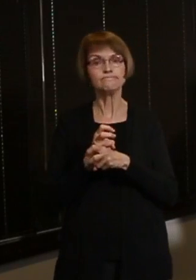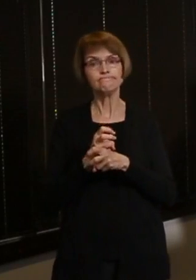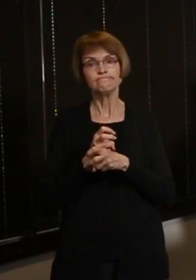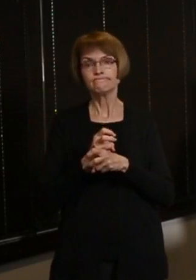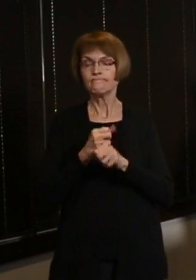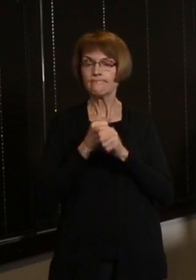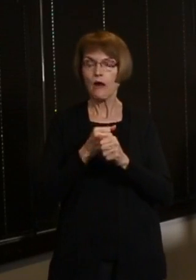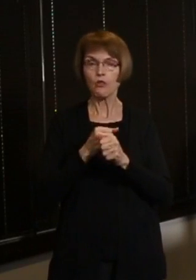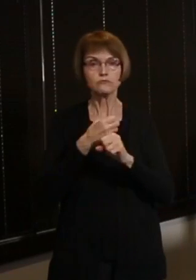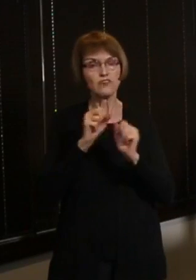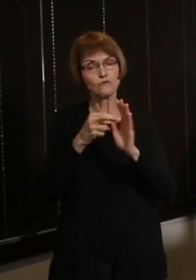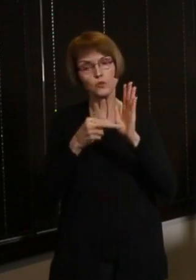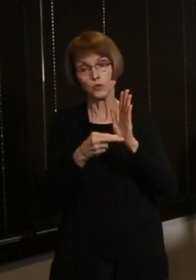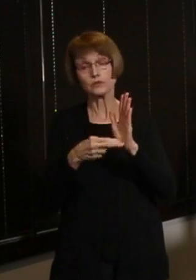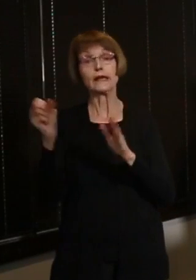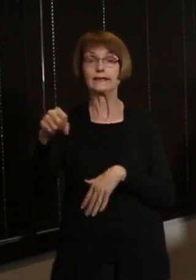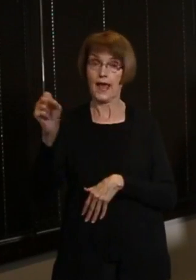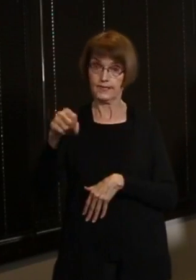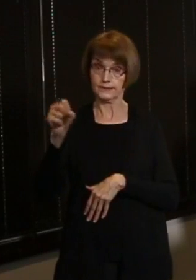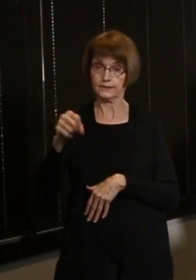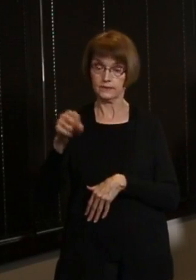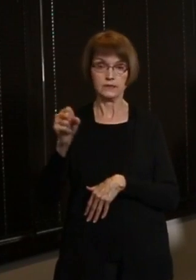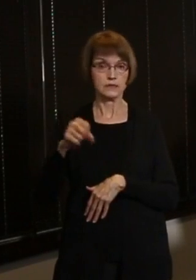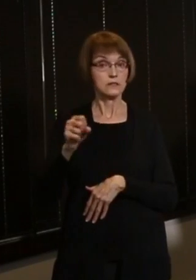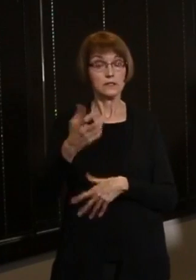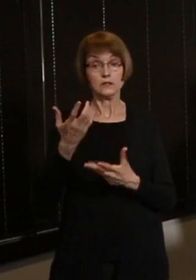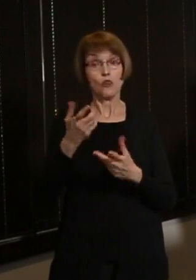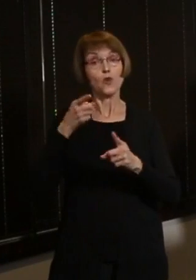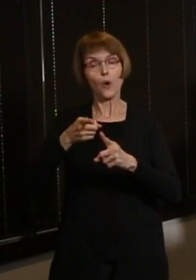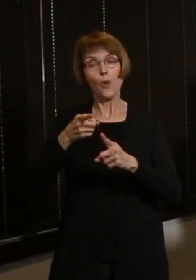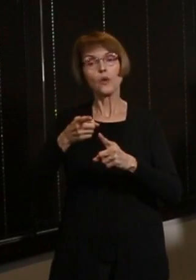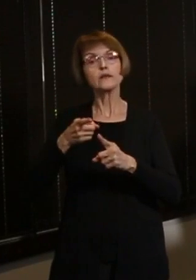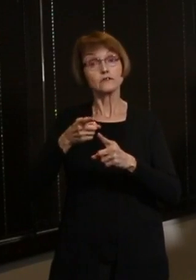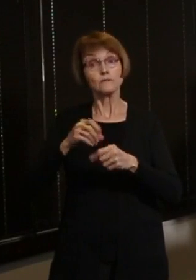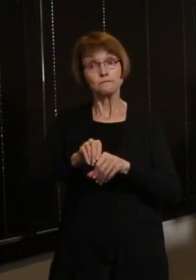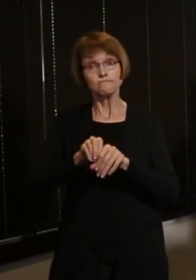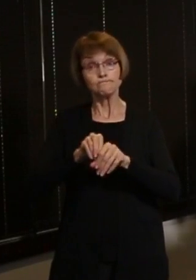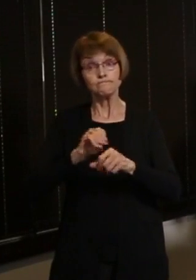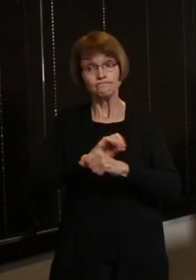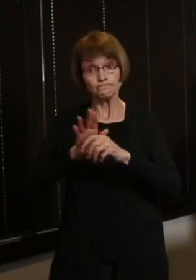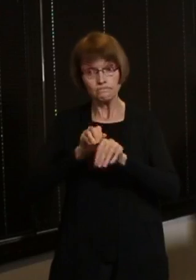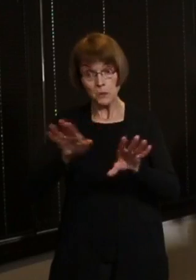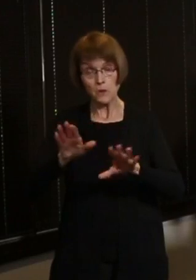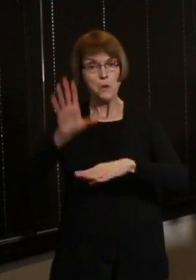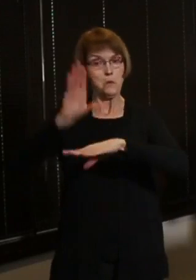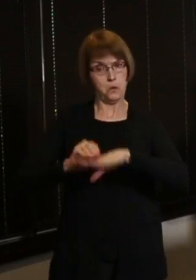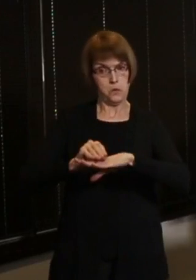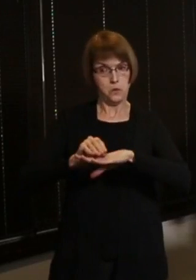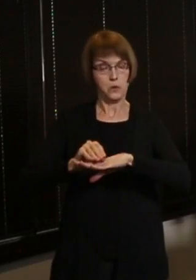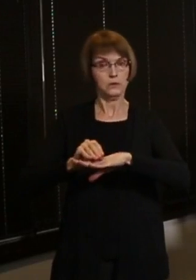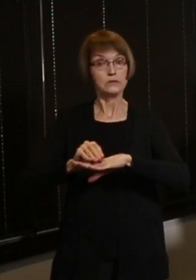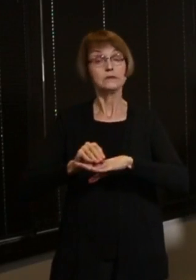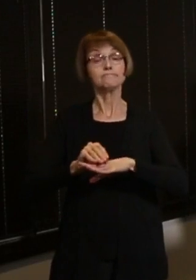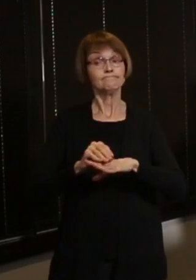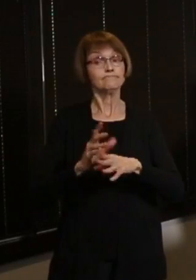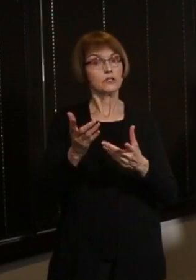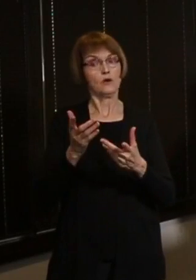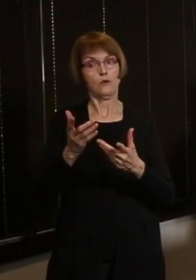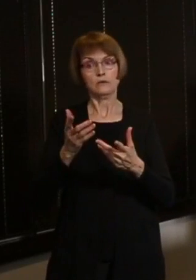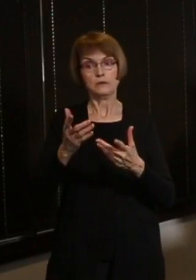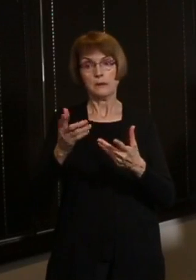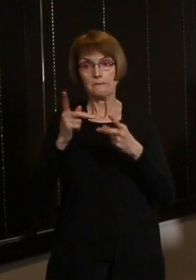safety measures. So anything that we can do to interrupt transmission, to get more people vaccinated, is going to get us faster